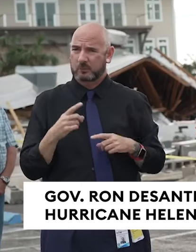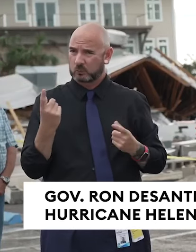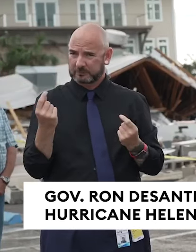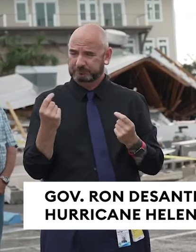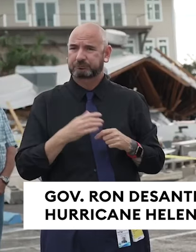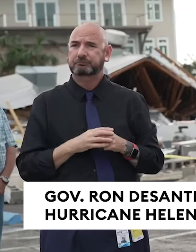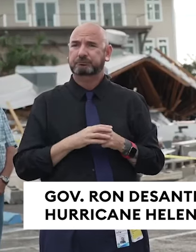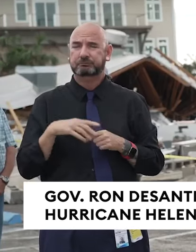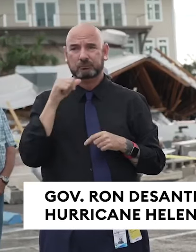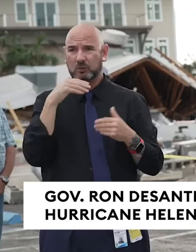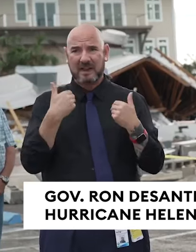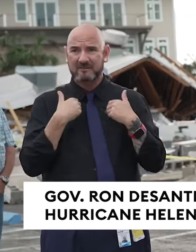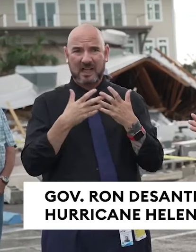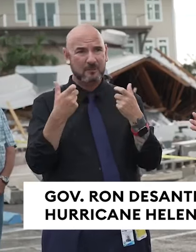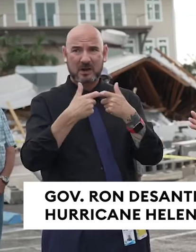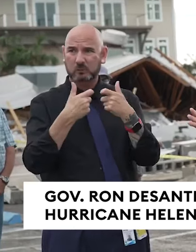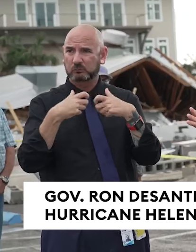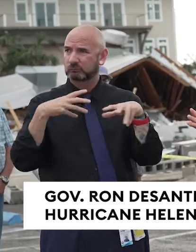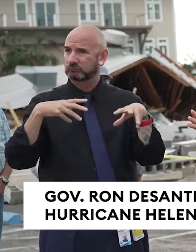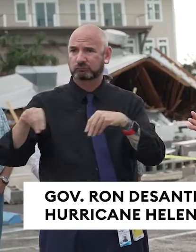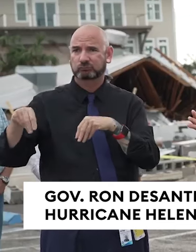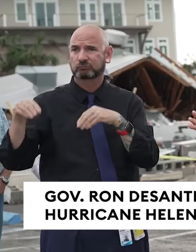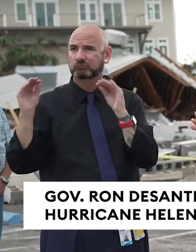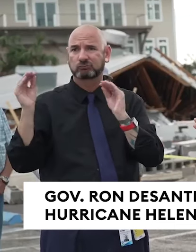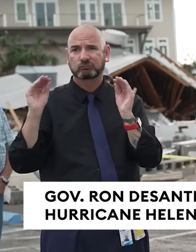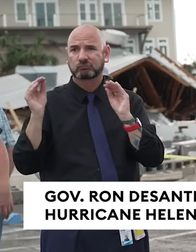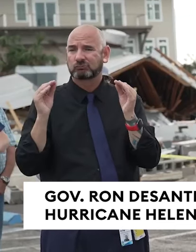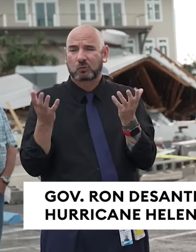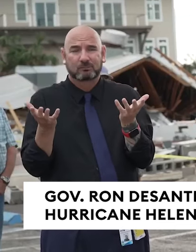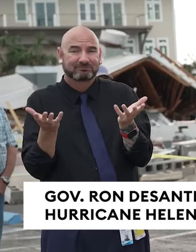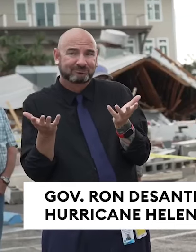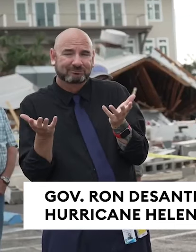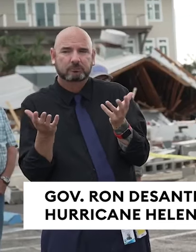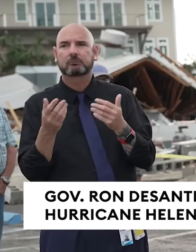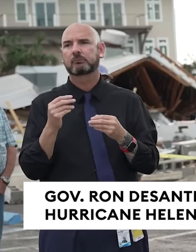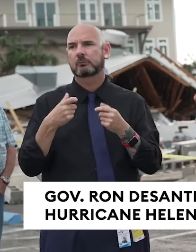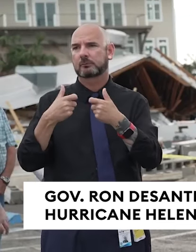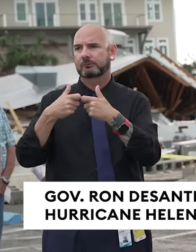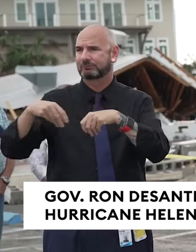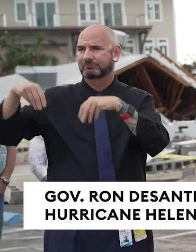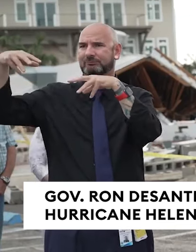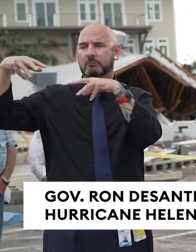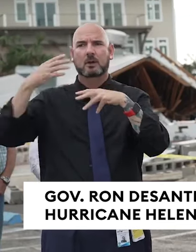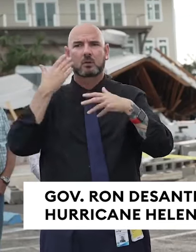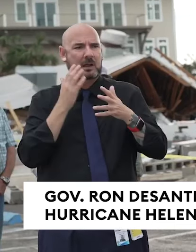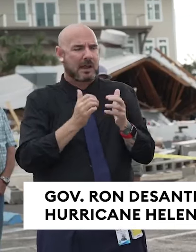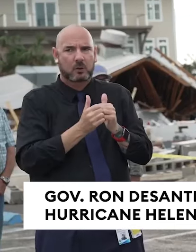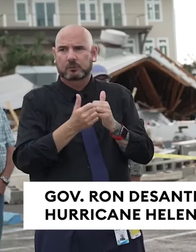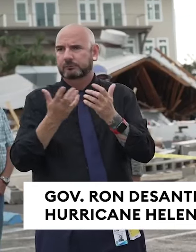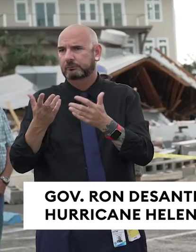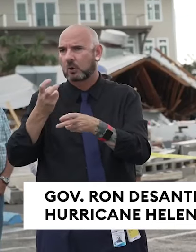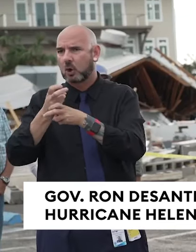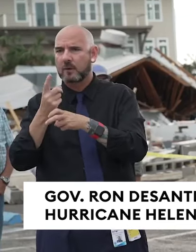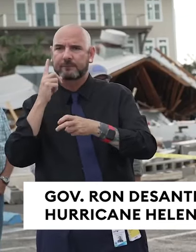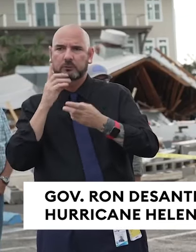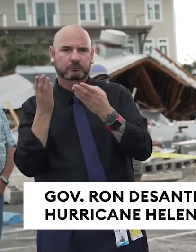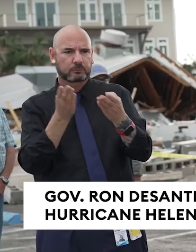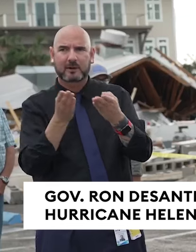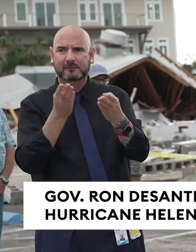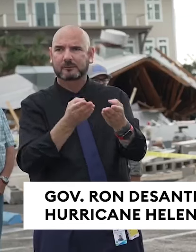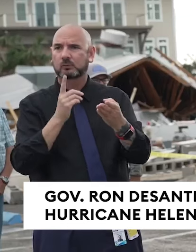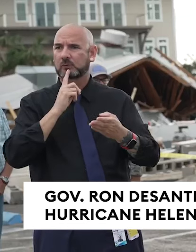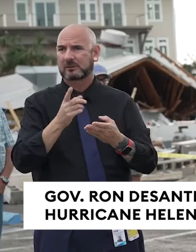lot of power to restore that. I don't know how they're going to do. It's hard to get supplies in. The only way really is by air in some of those